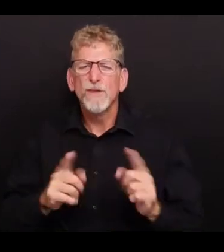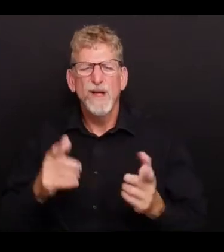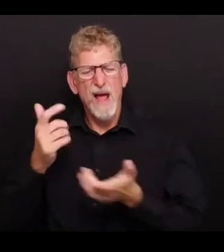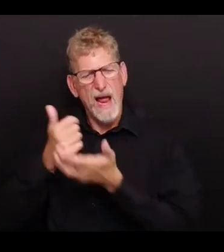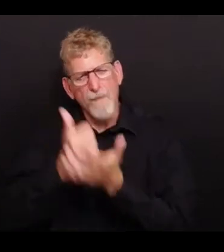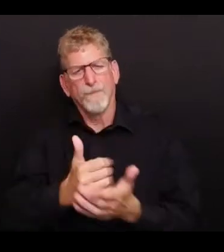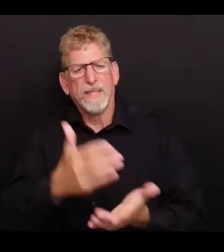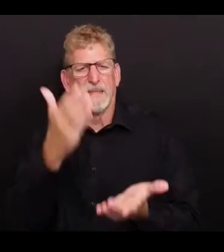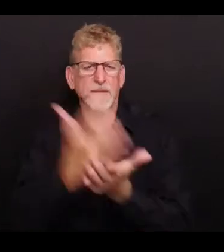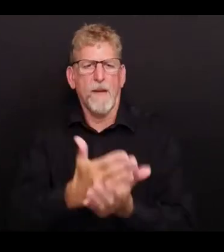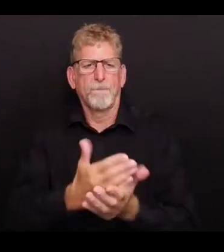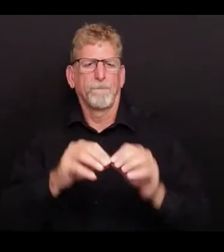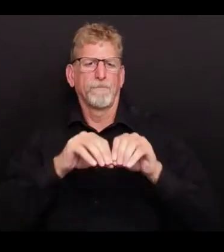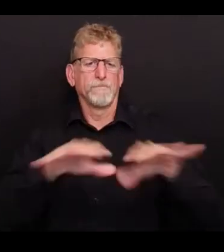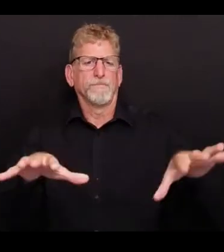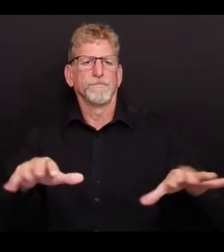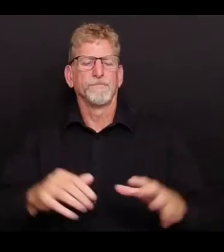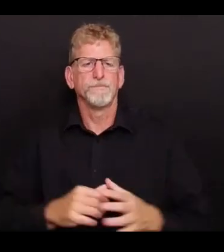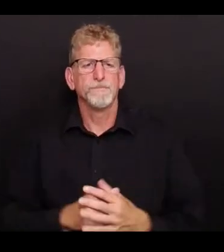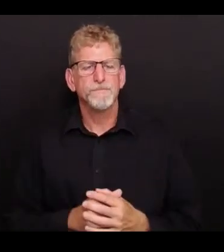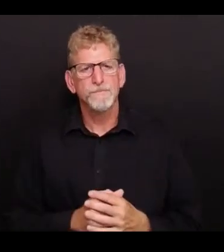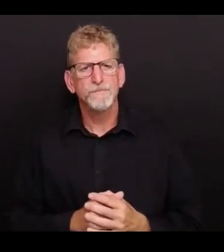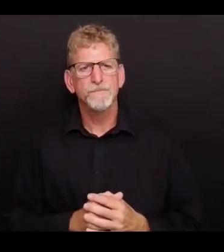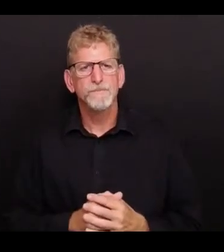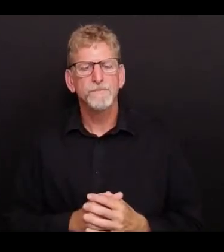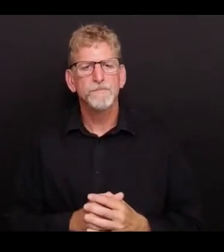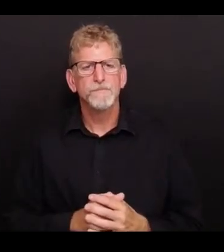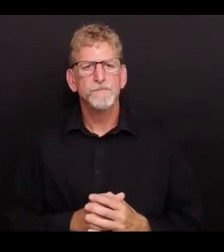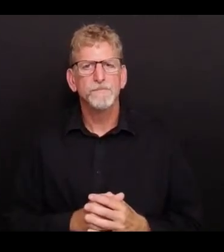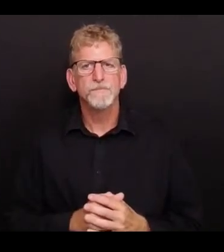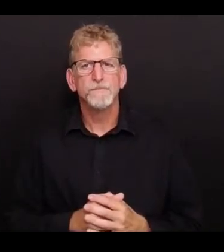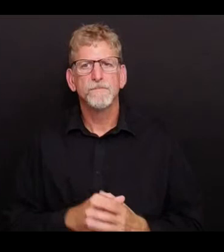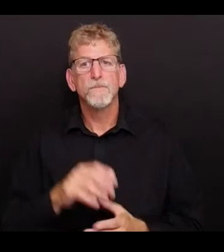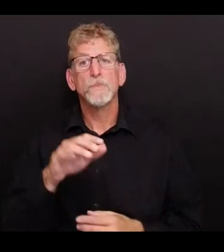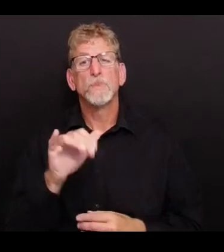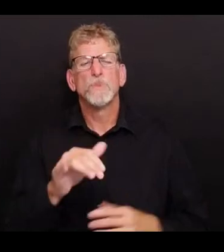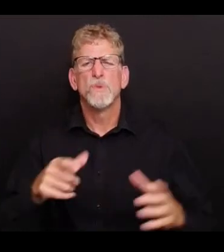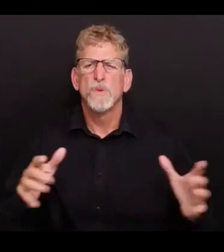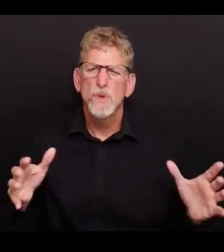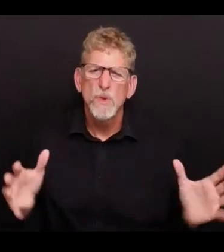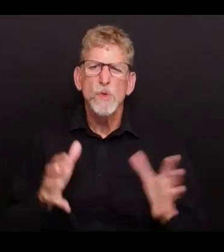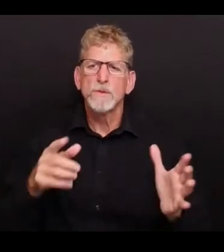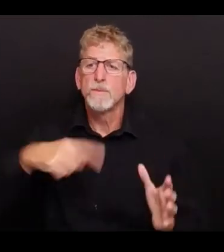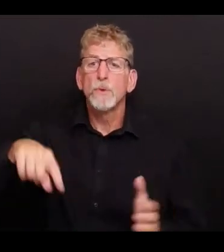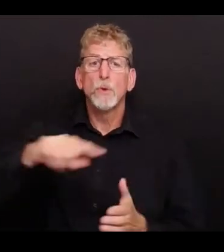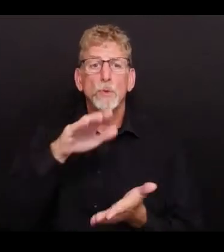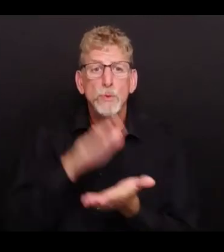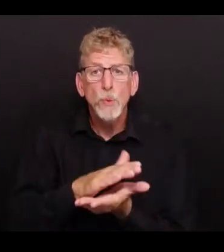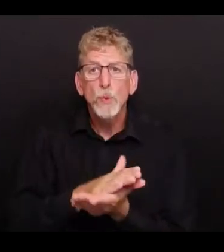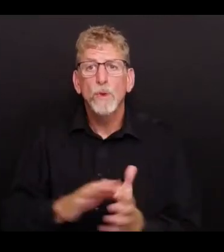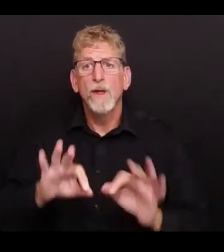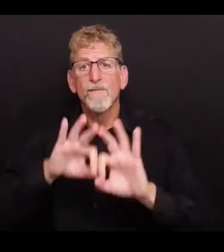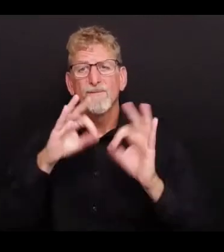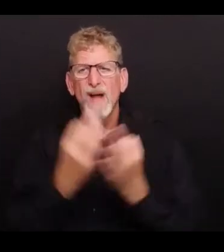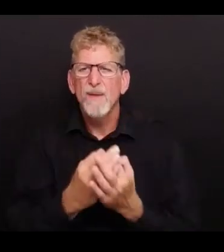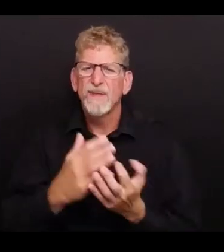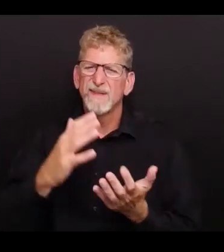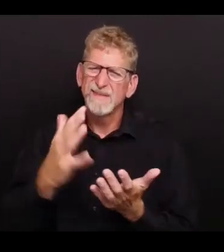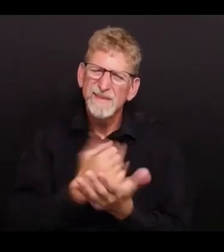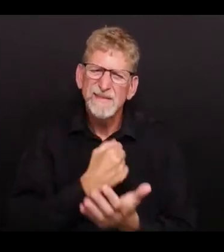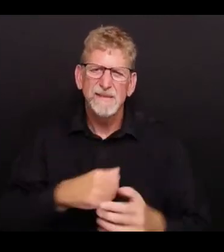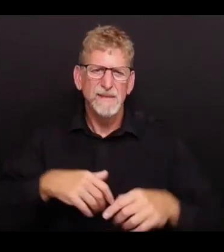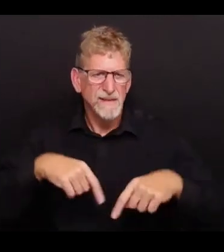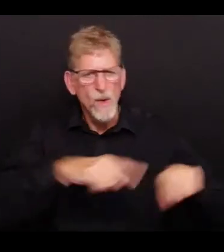seen so often. We also encourage schools and families to take advantage of the testing resources that the state of Minnesota has